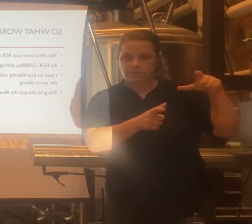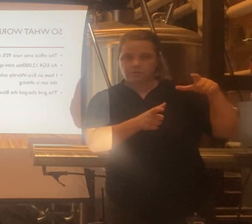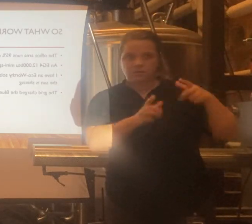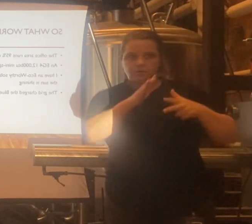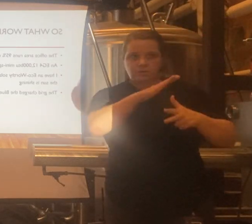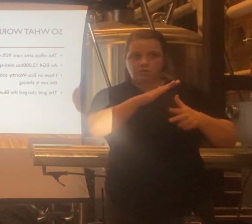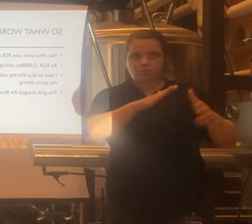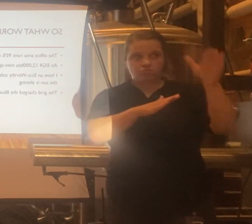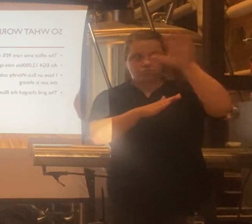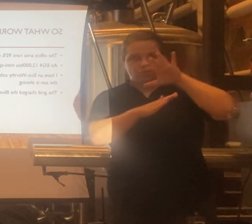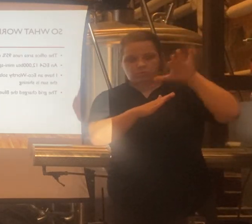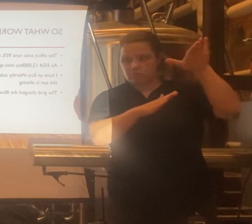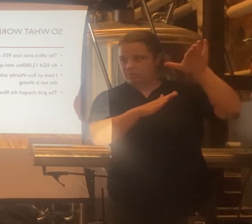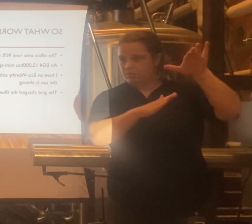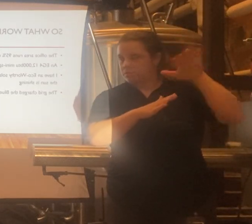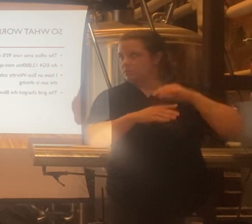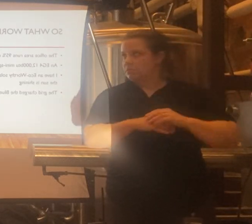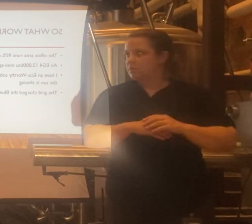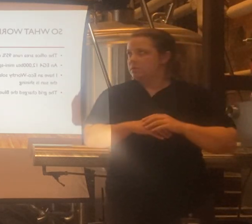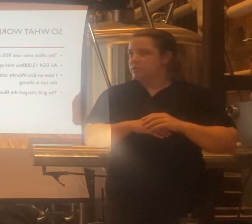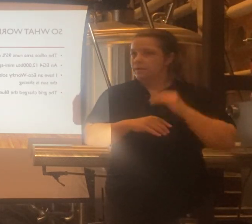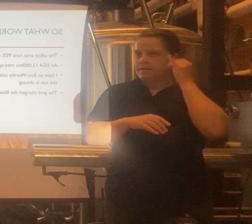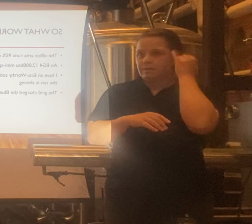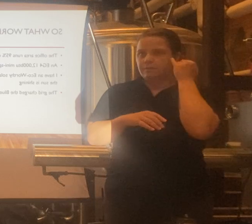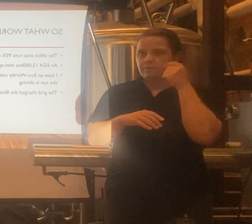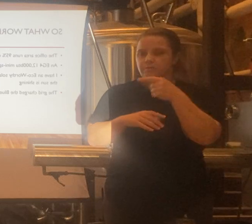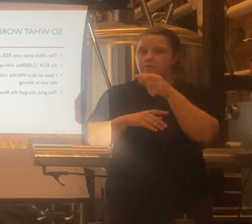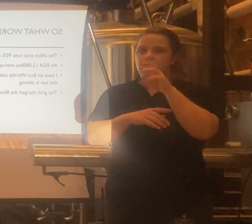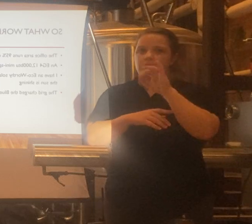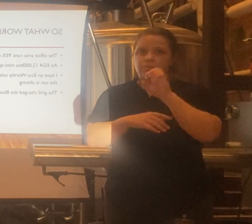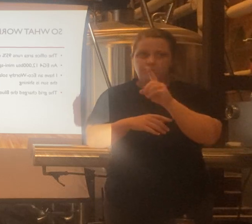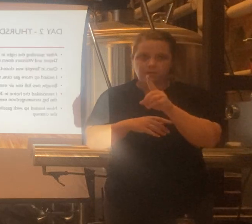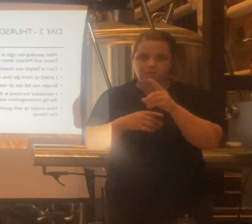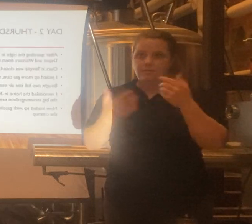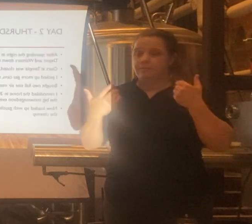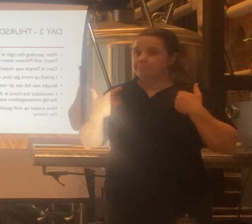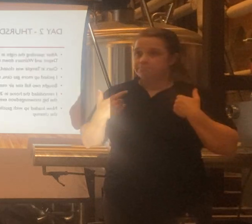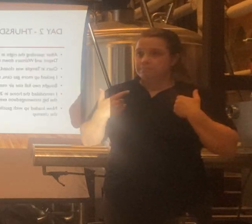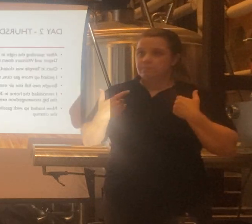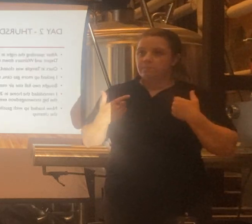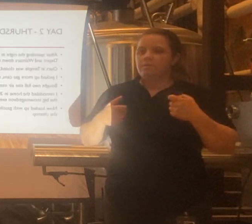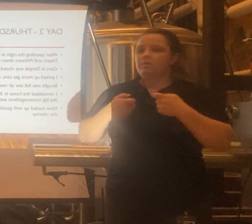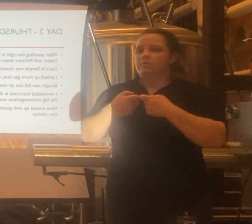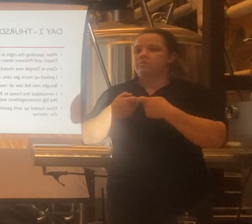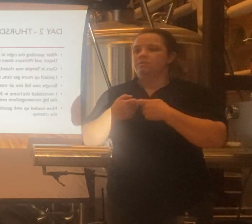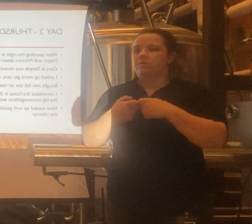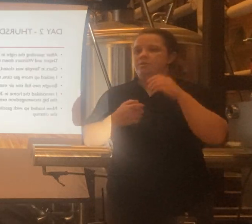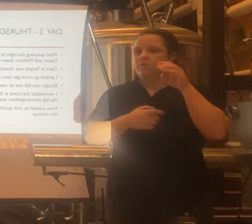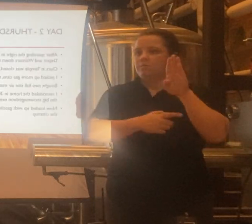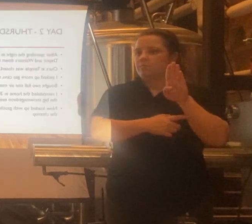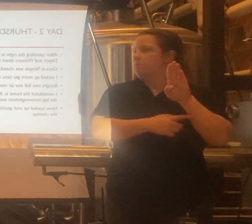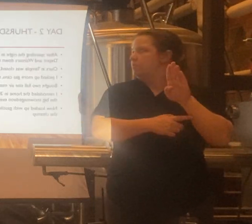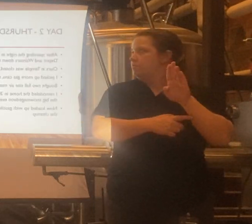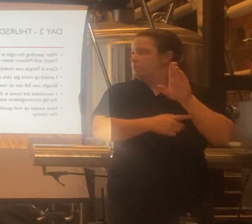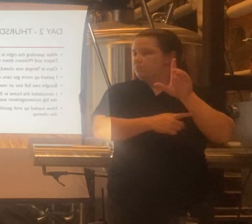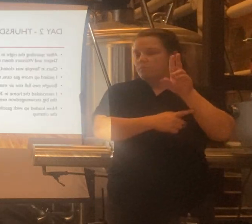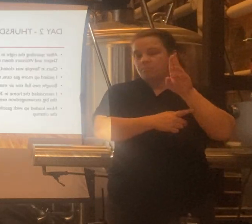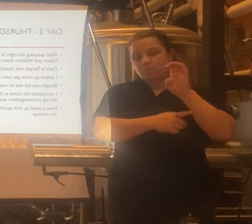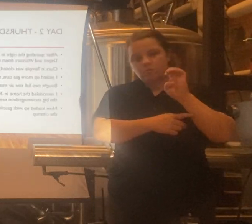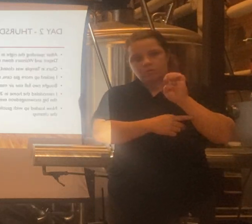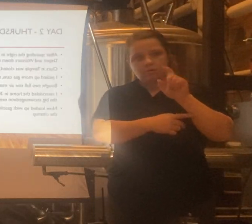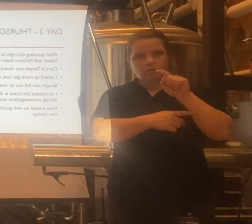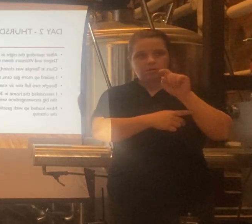quickly. And then if I had grid, I could charge the Blue Eddy, but there was no grid. So day 2, Thursday, after spending the